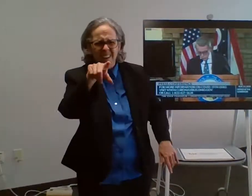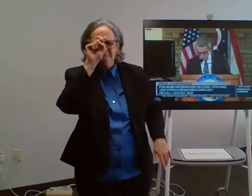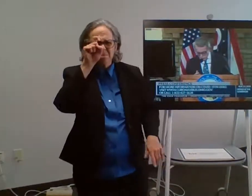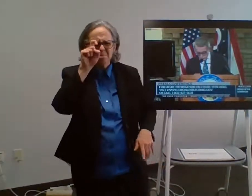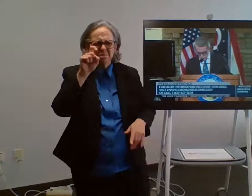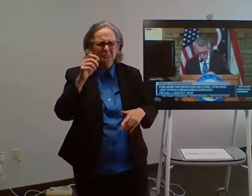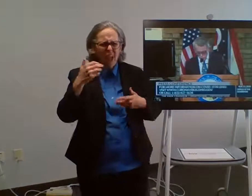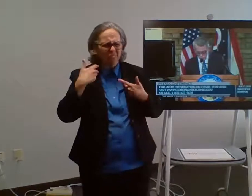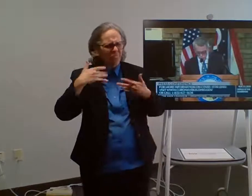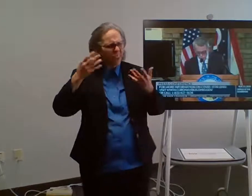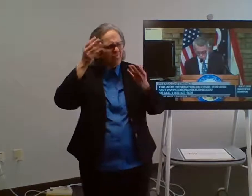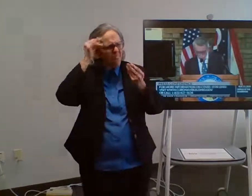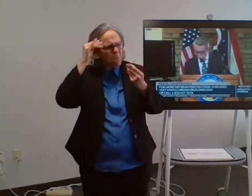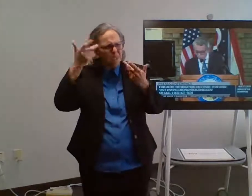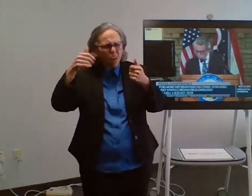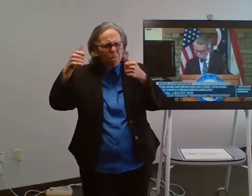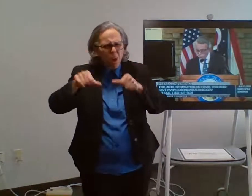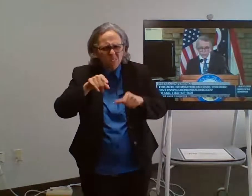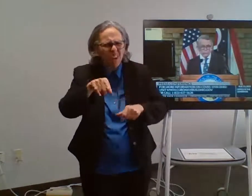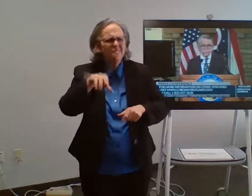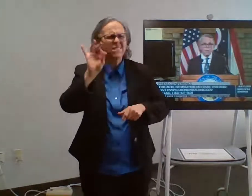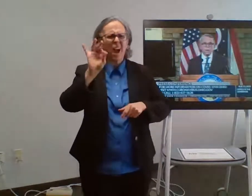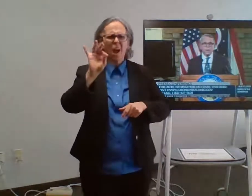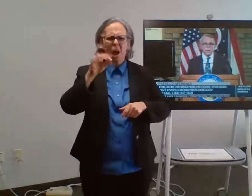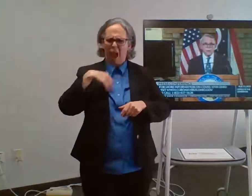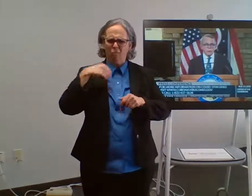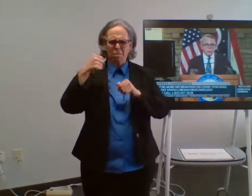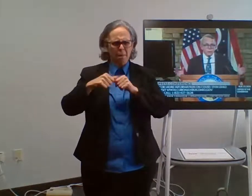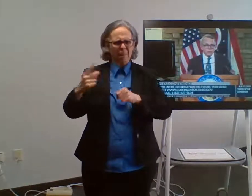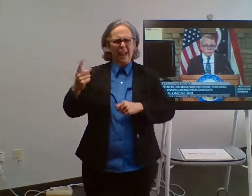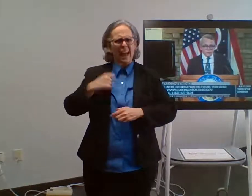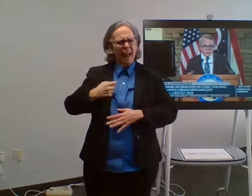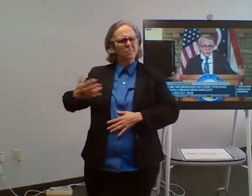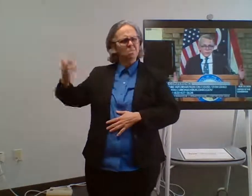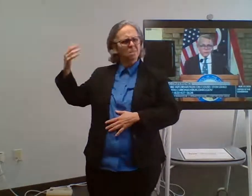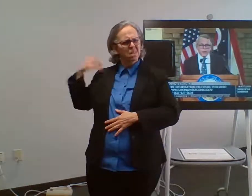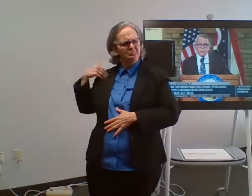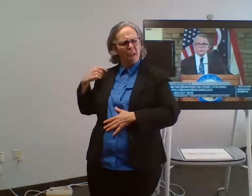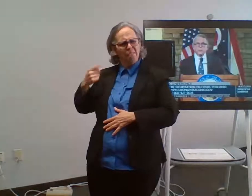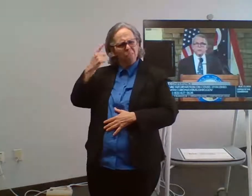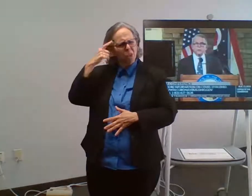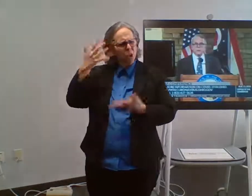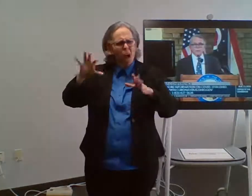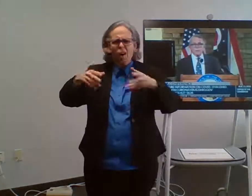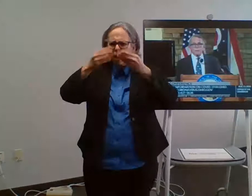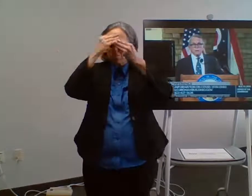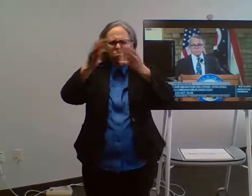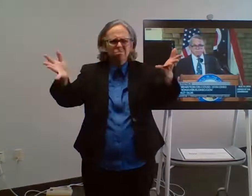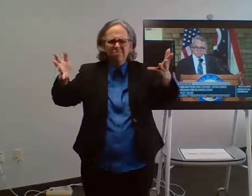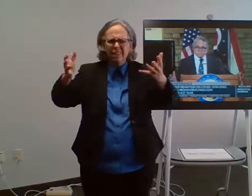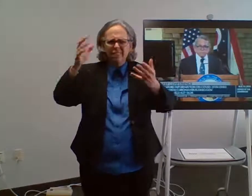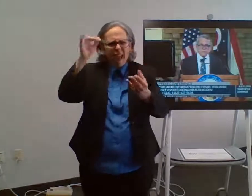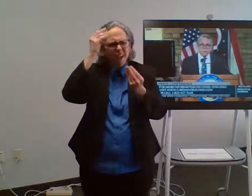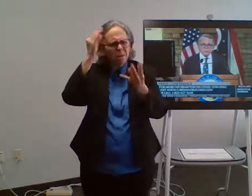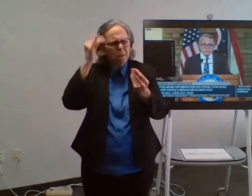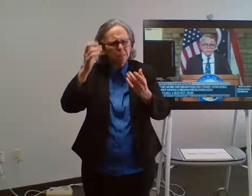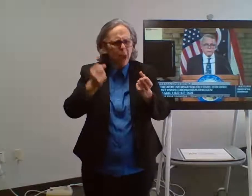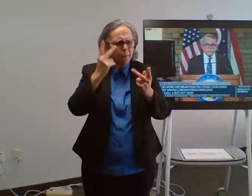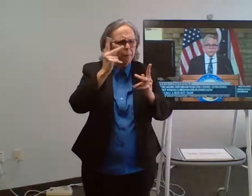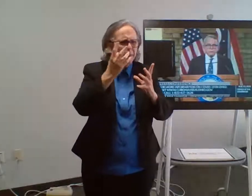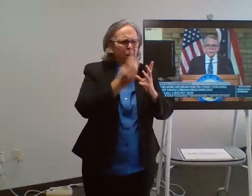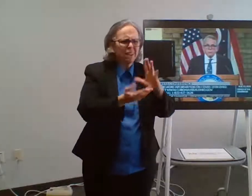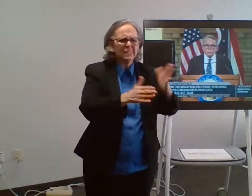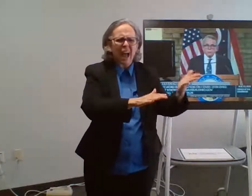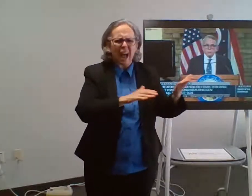know we went through this discussion a couple months ago. I thought we were getting information out. Let me